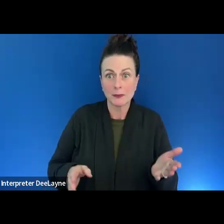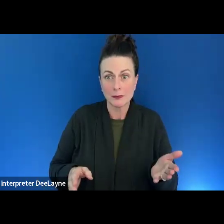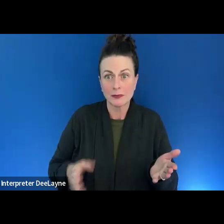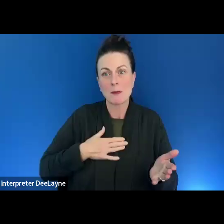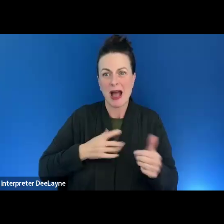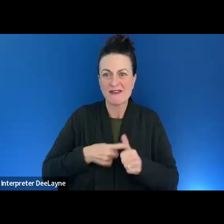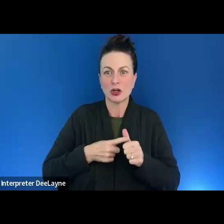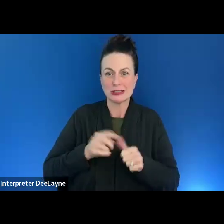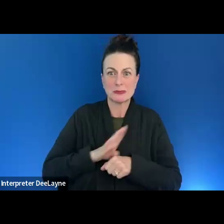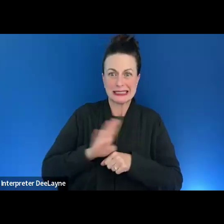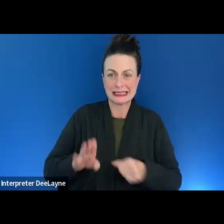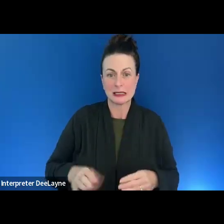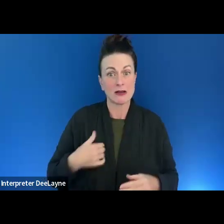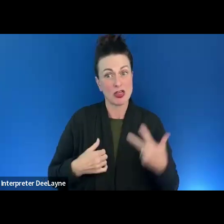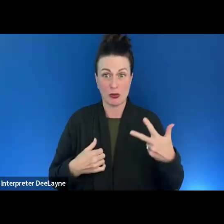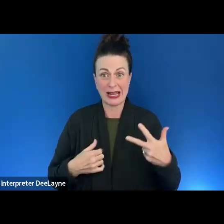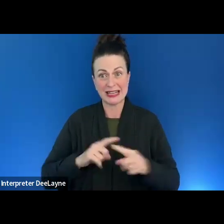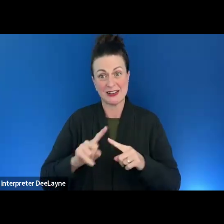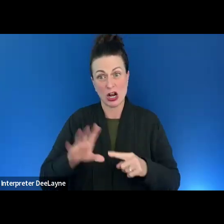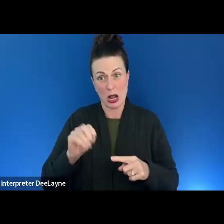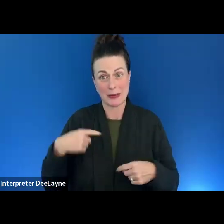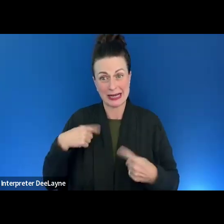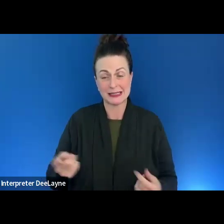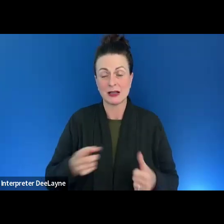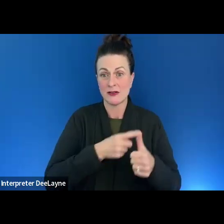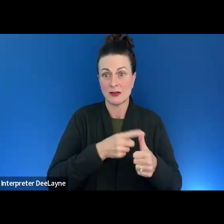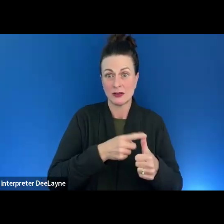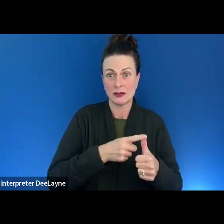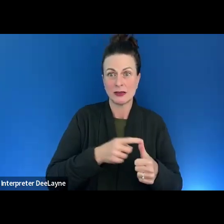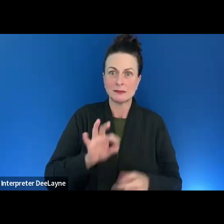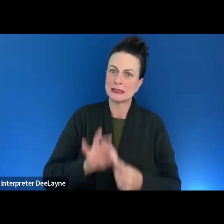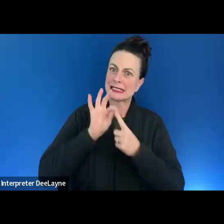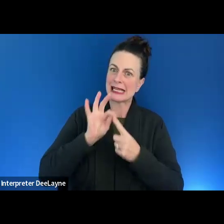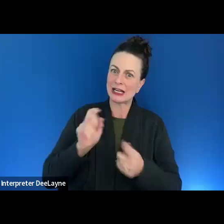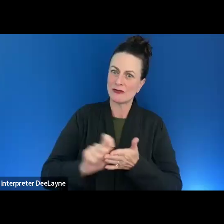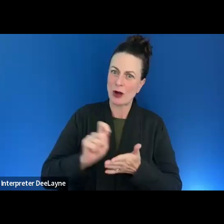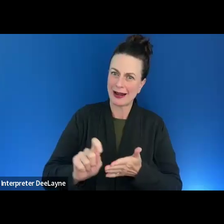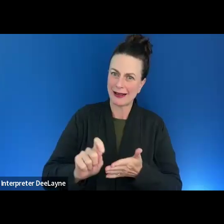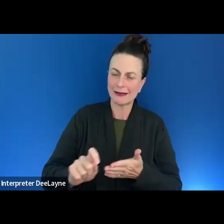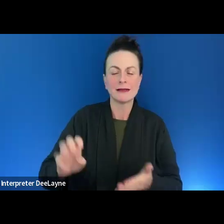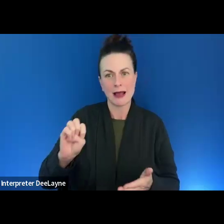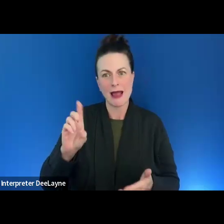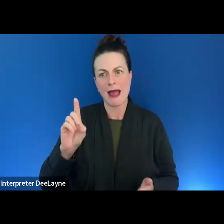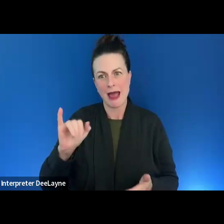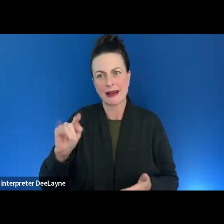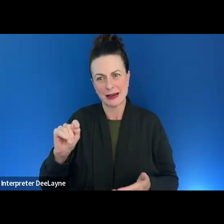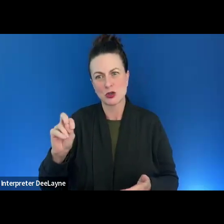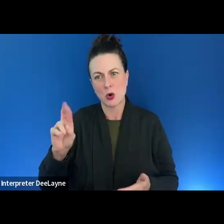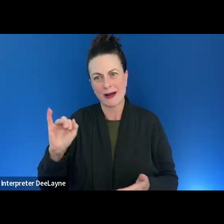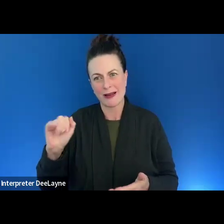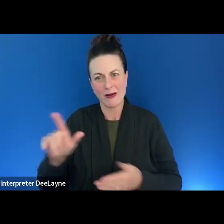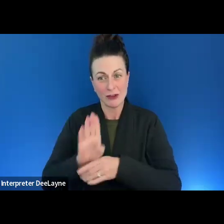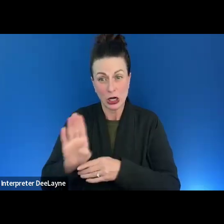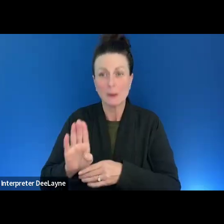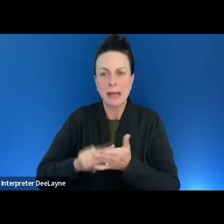develop my first business. So I've actually had three different companies. My first one was called Distinctive Writing, and it was an editorial firm. So we did editorial